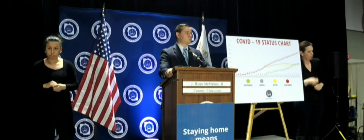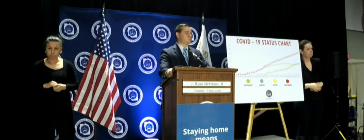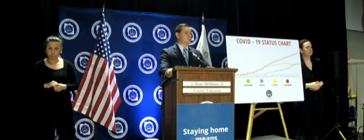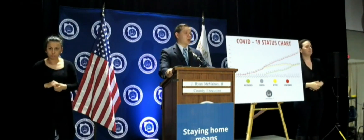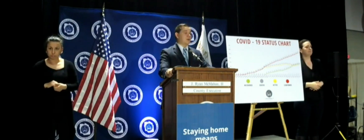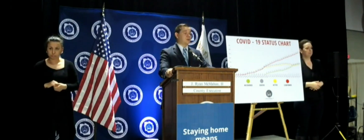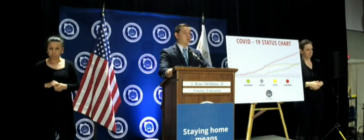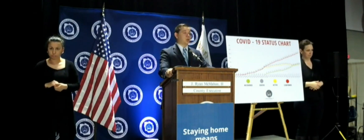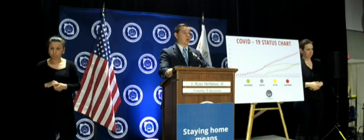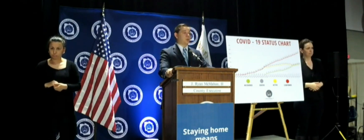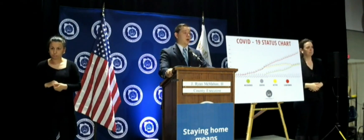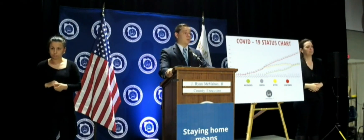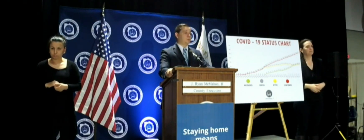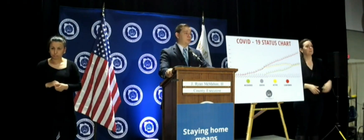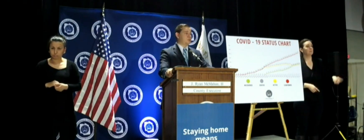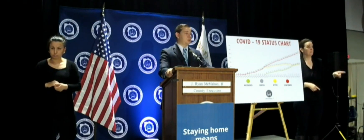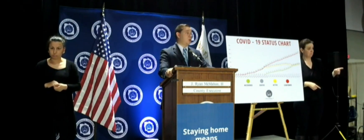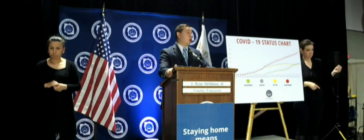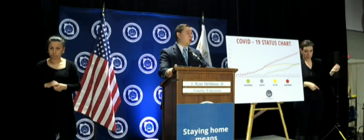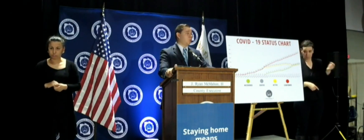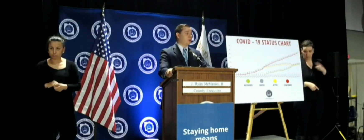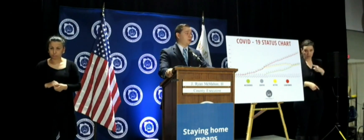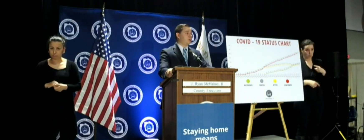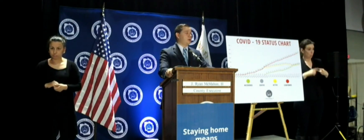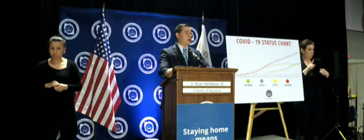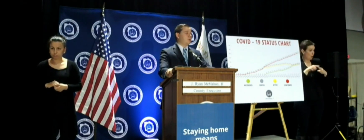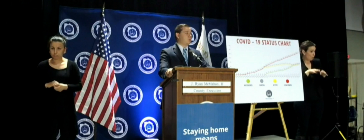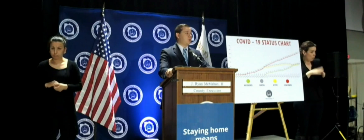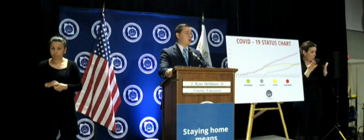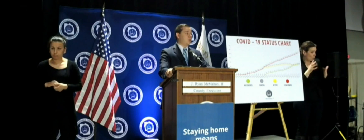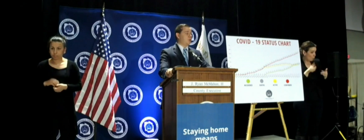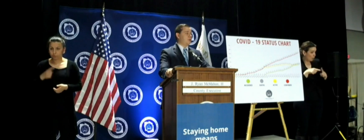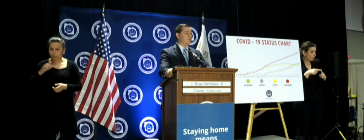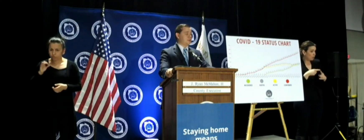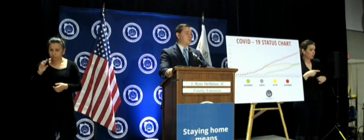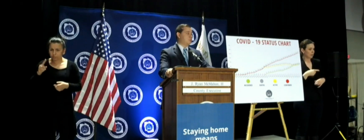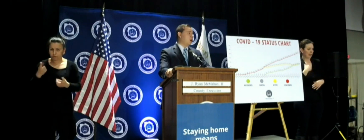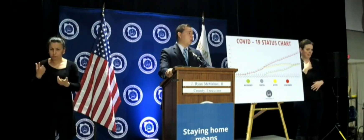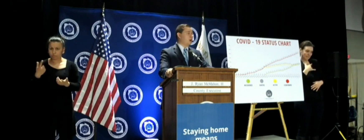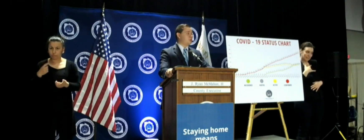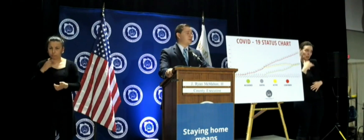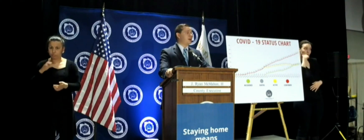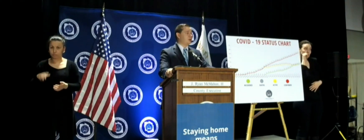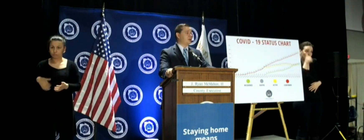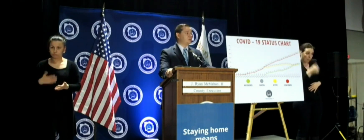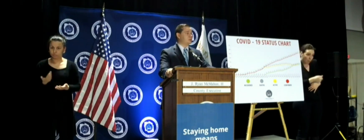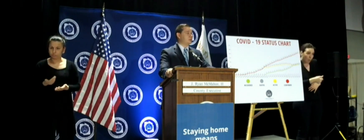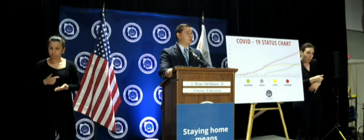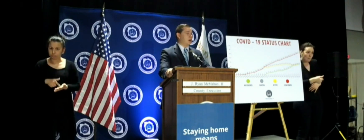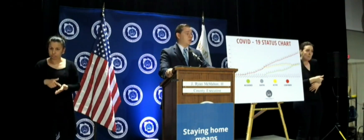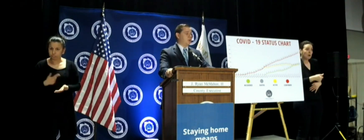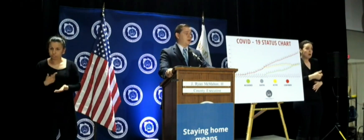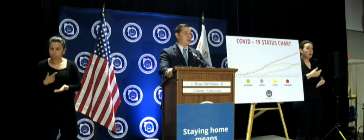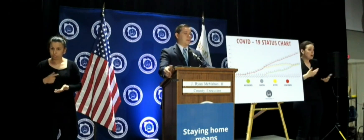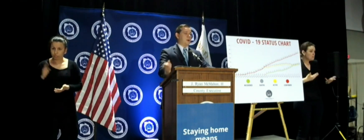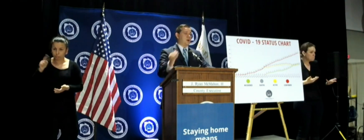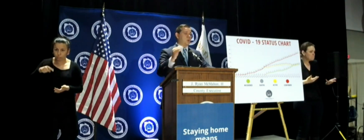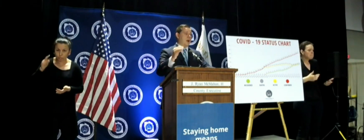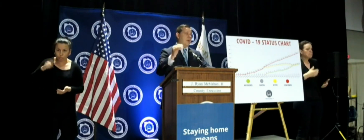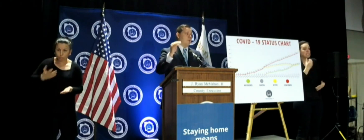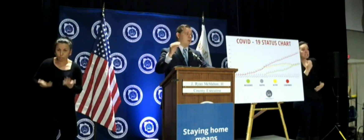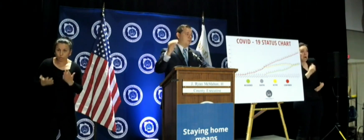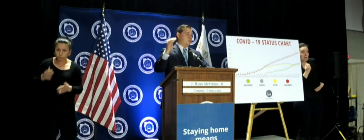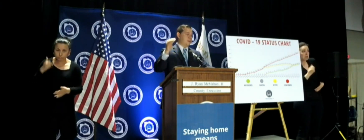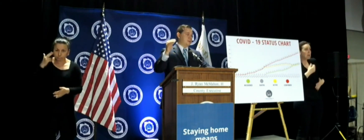altogether? I think they're looking to open up potentially tomorrow, but I don't know. If it's not tomorrow, it'll probably be Saturday. But again, they're going